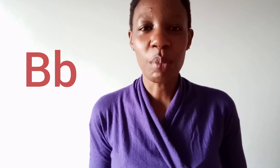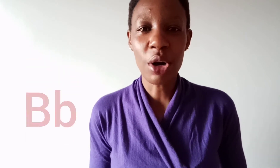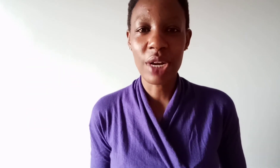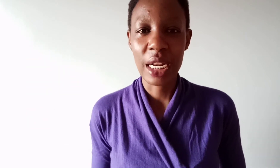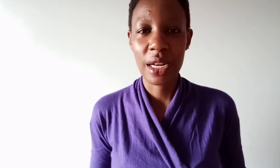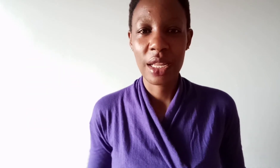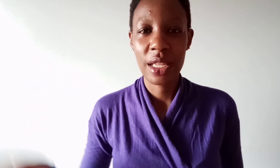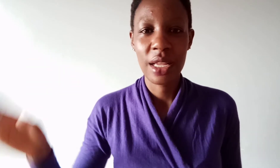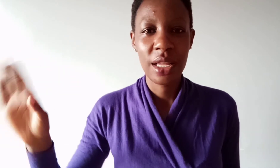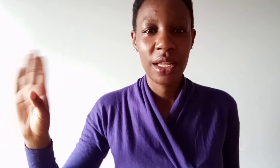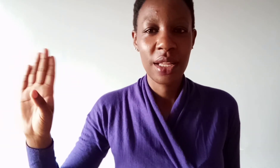ball.